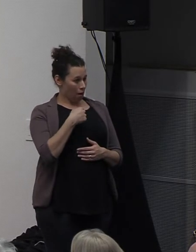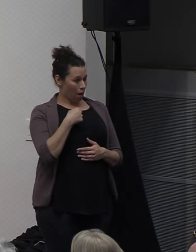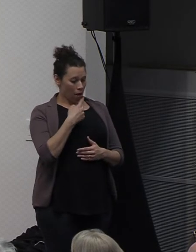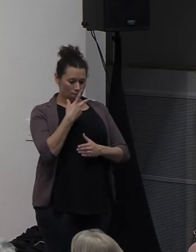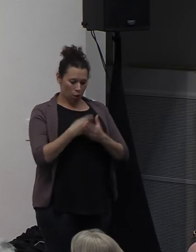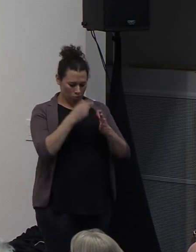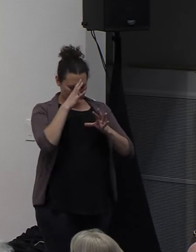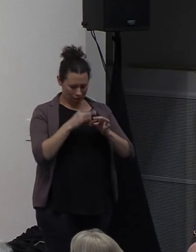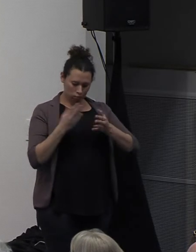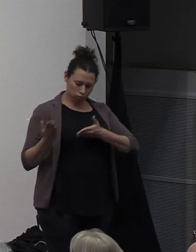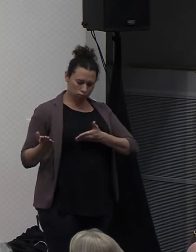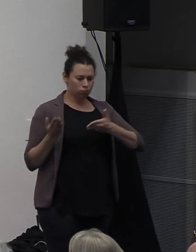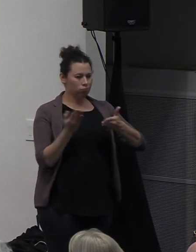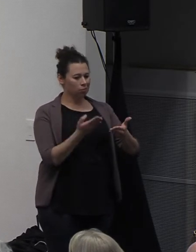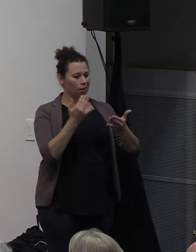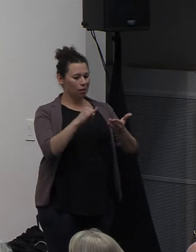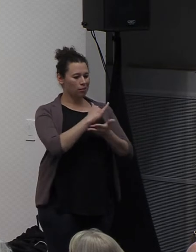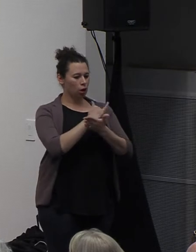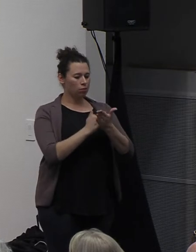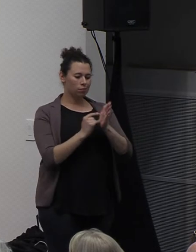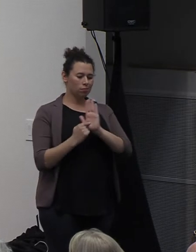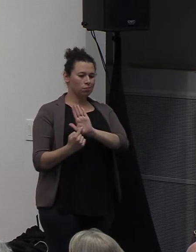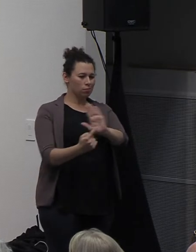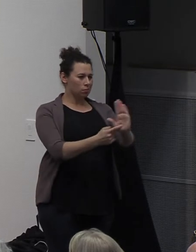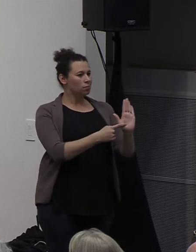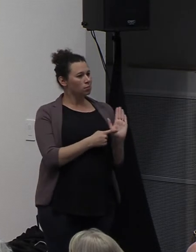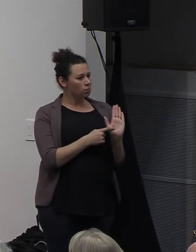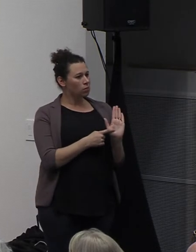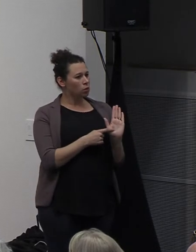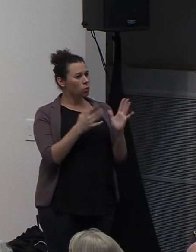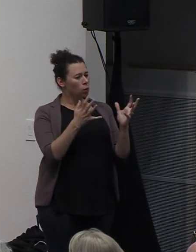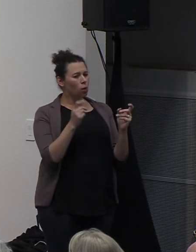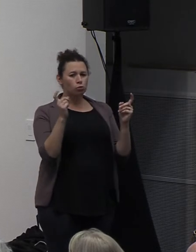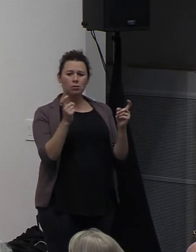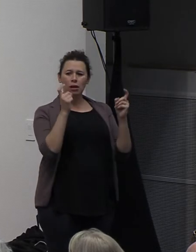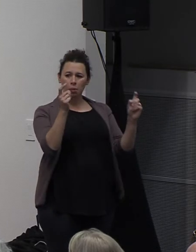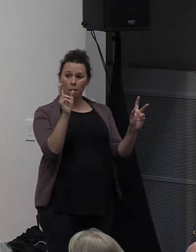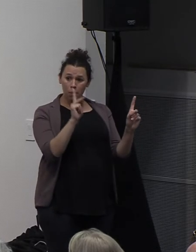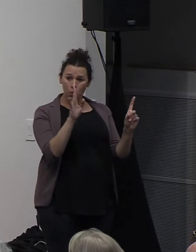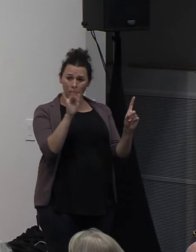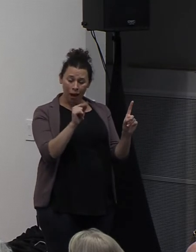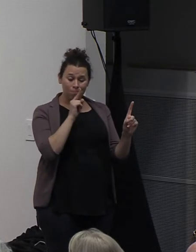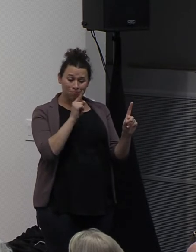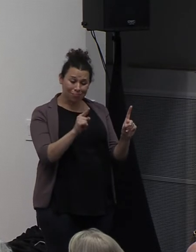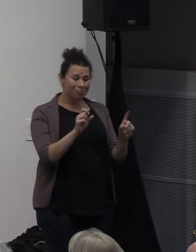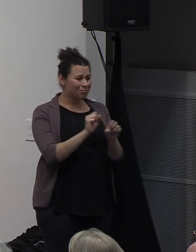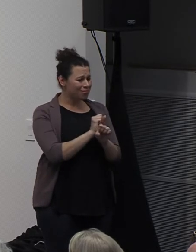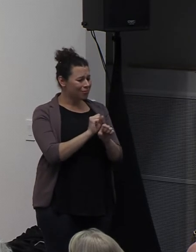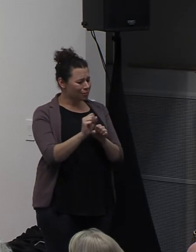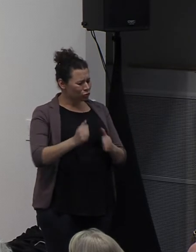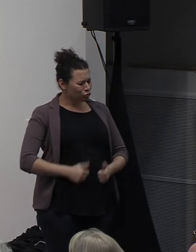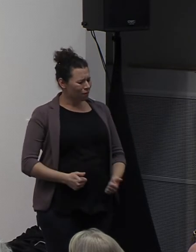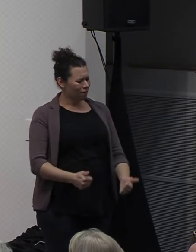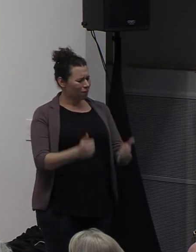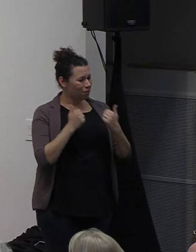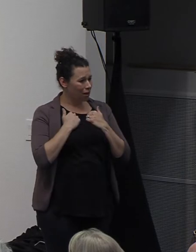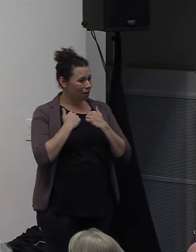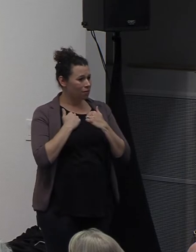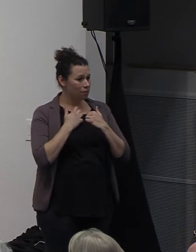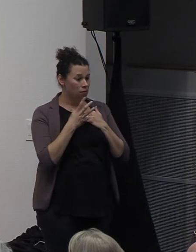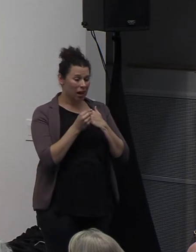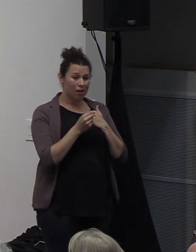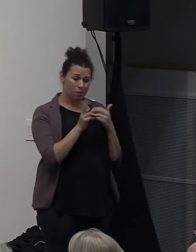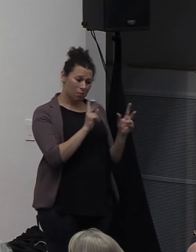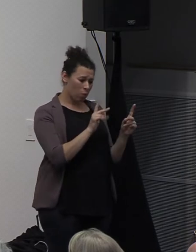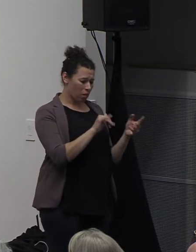this exhibition to St. Louis because we wanted to celebrate those who survived and we wanted to remember those who